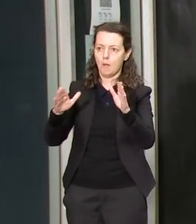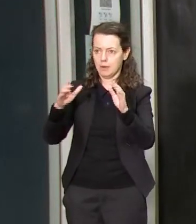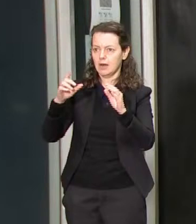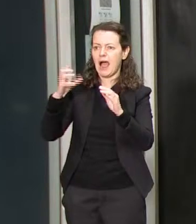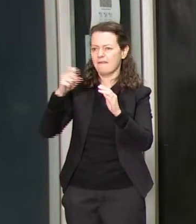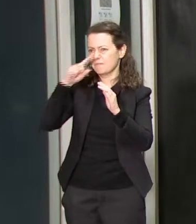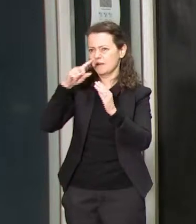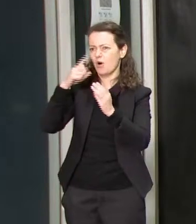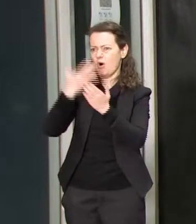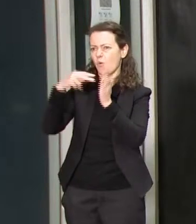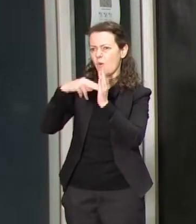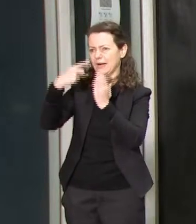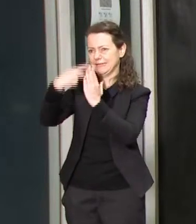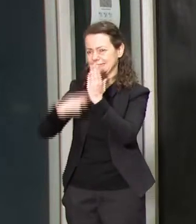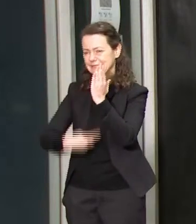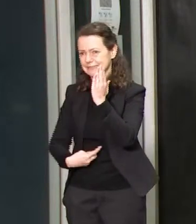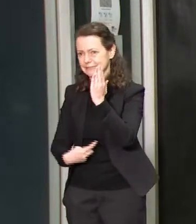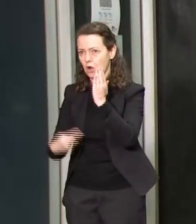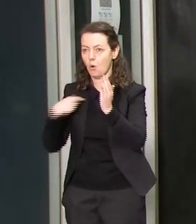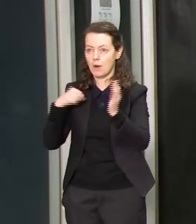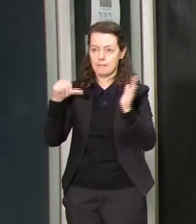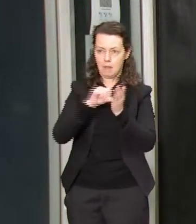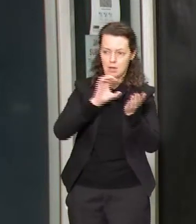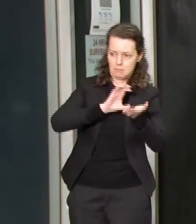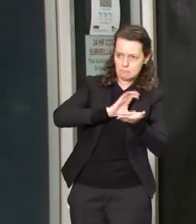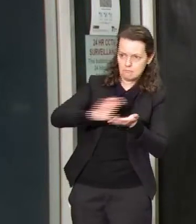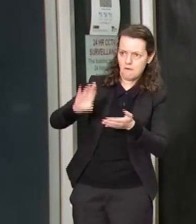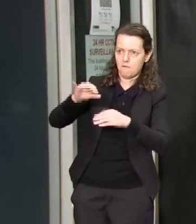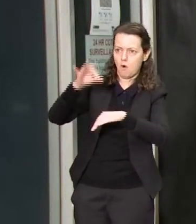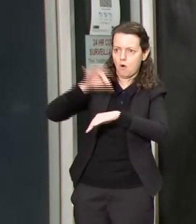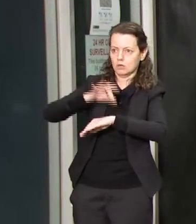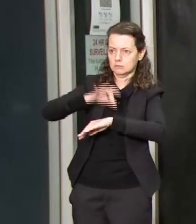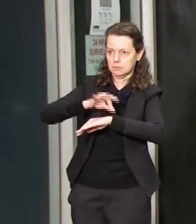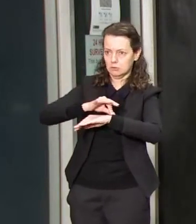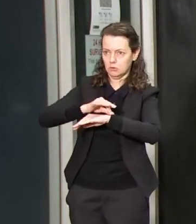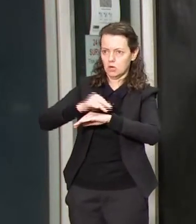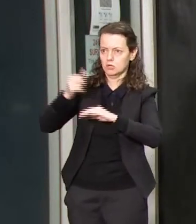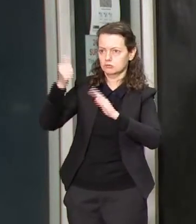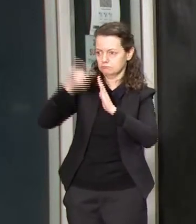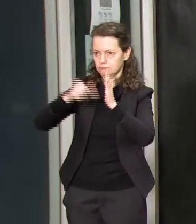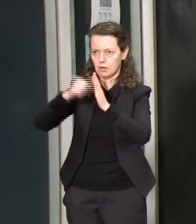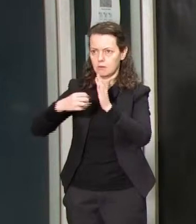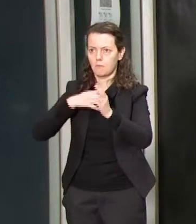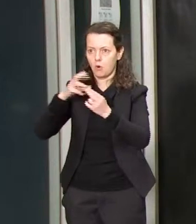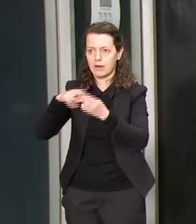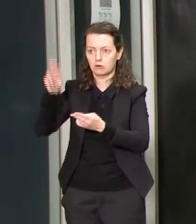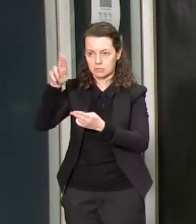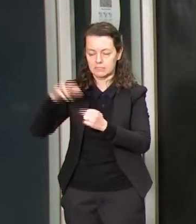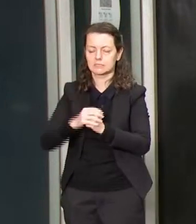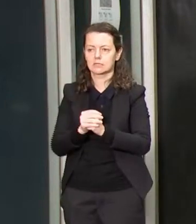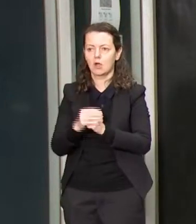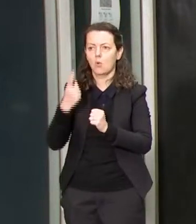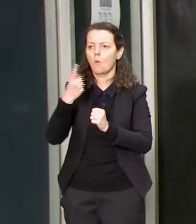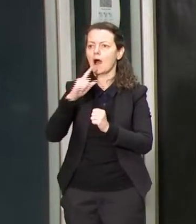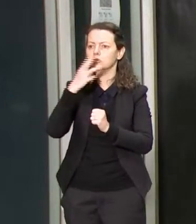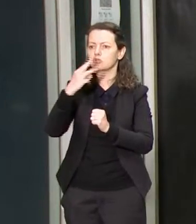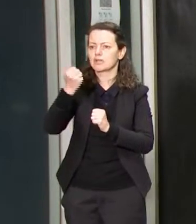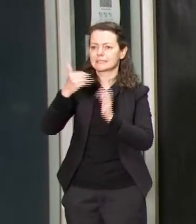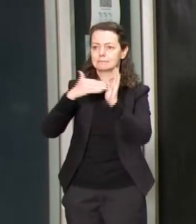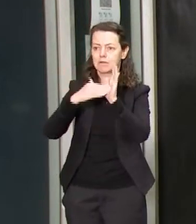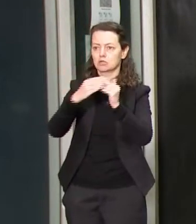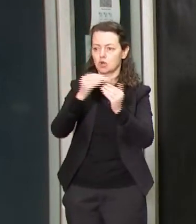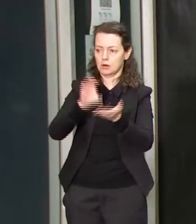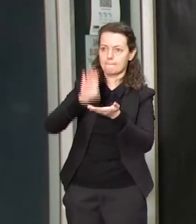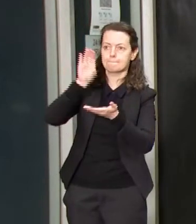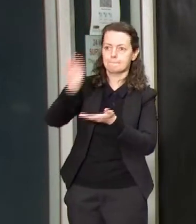million elective surgery blitz. We provided a further $136 million in the budget just a few